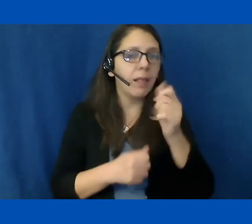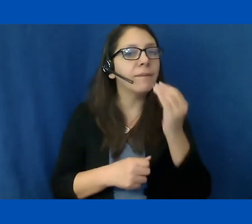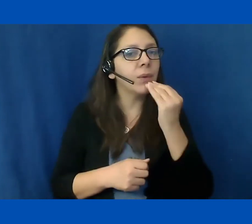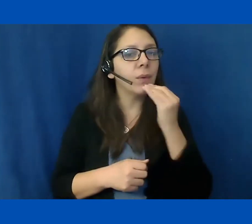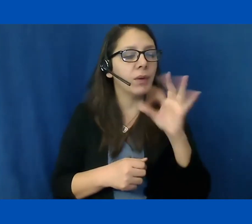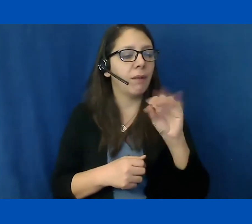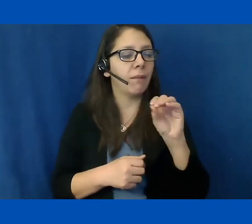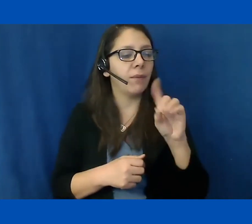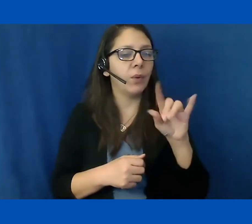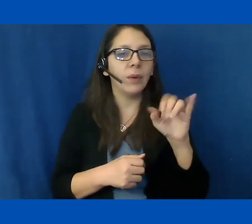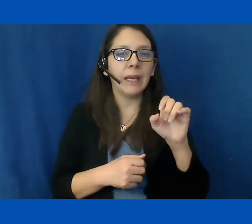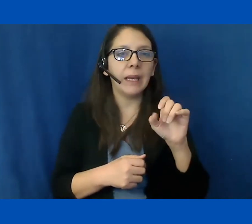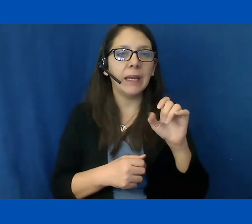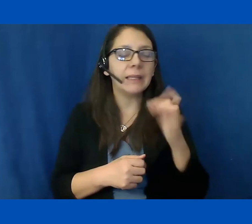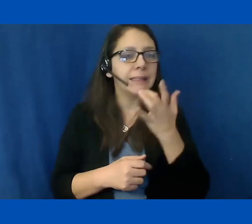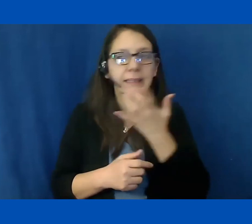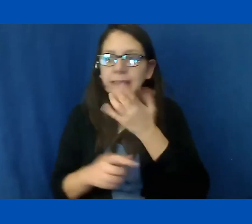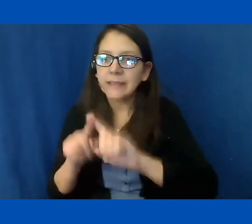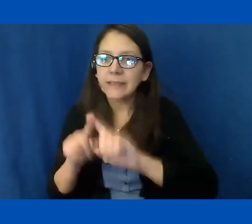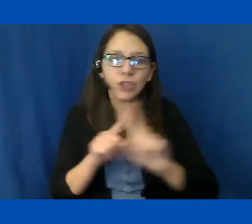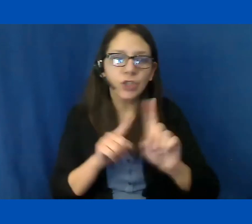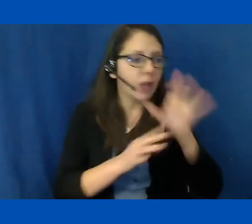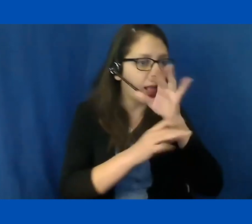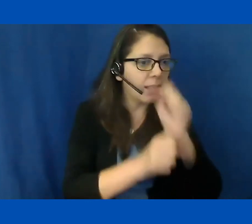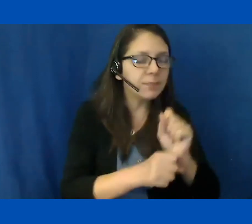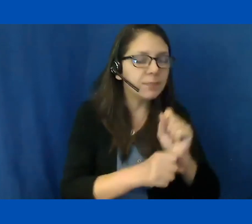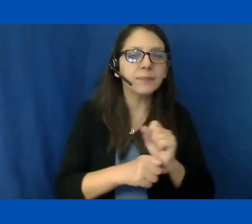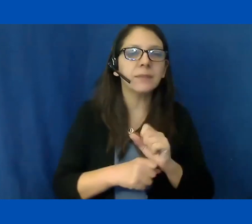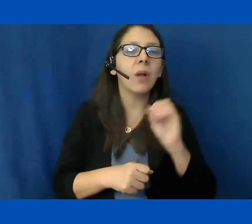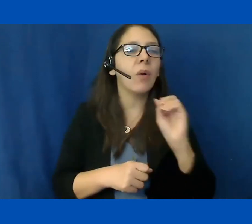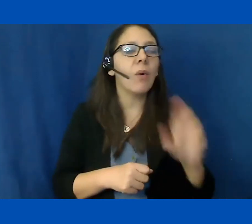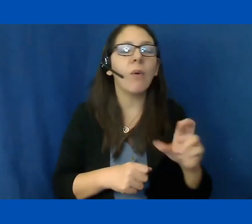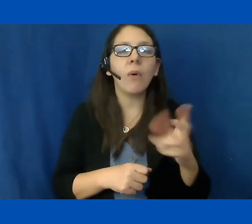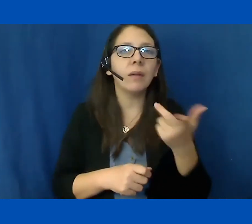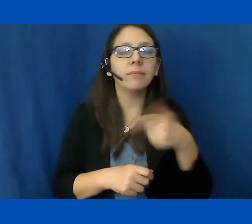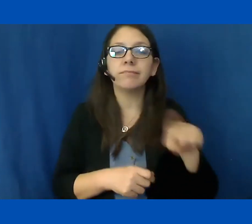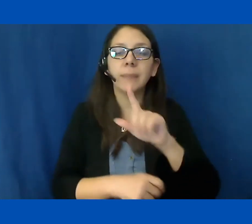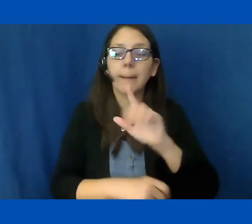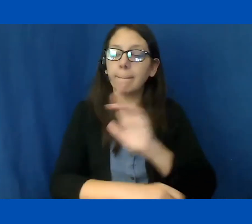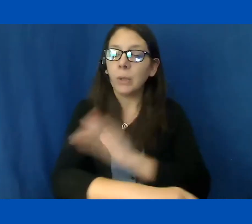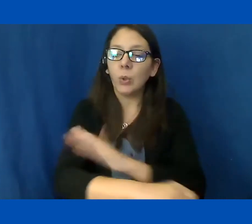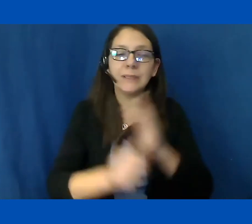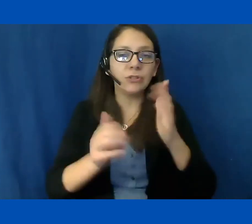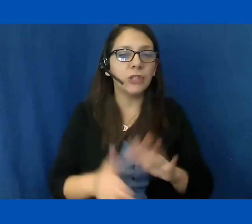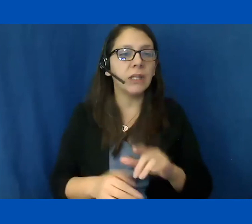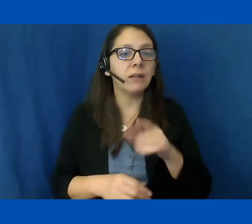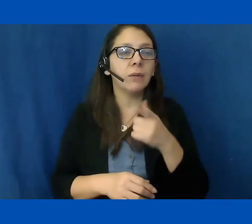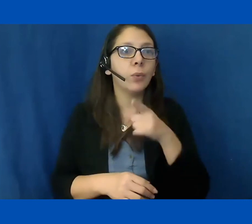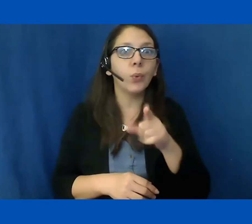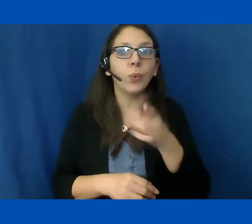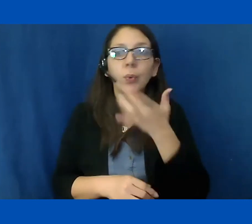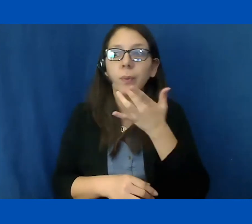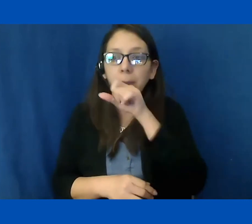if you're a musician and you like yo-yos or, computers or what have you, it is a really